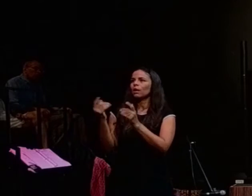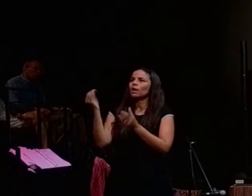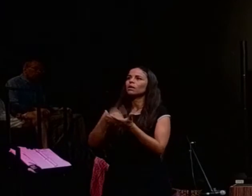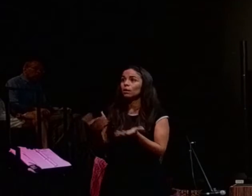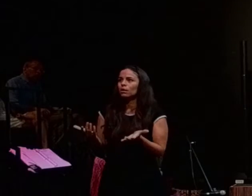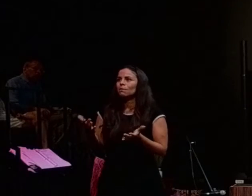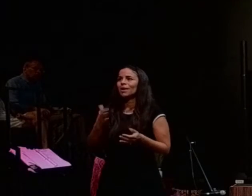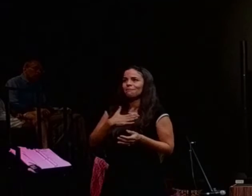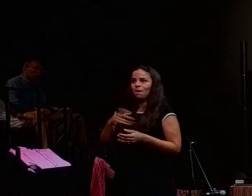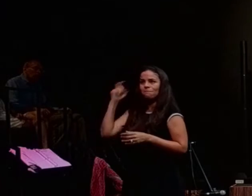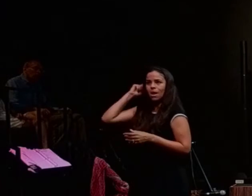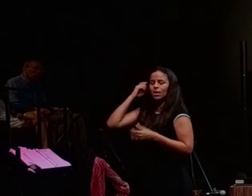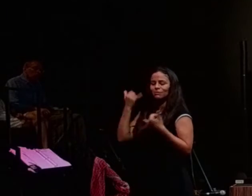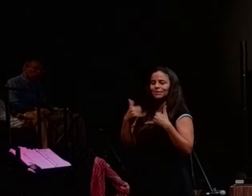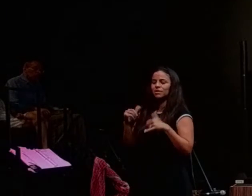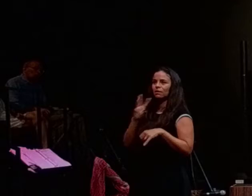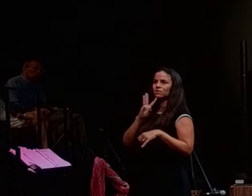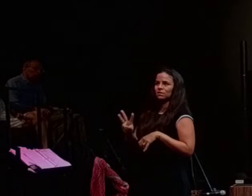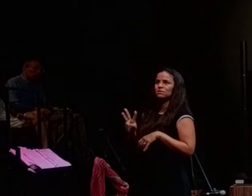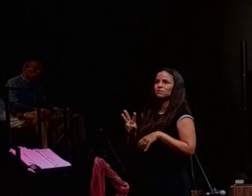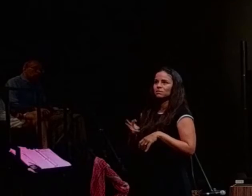my mind, I was still 6 years old and defenseless.